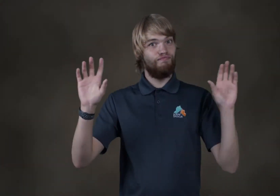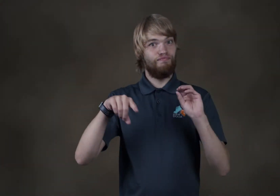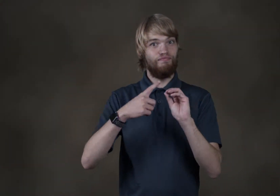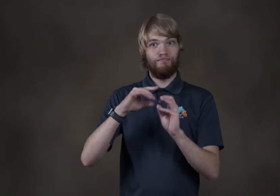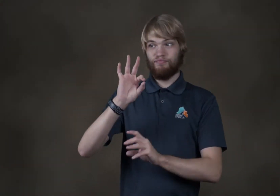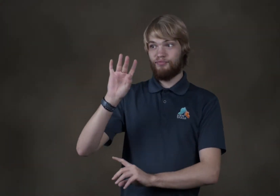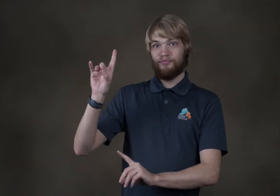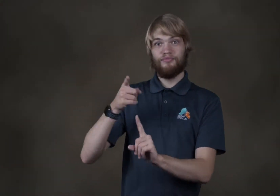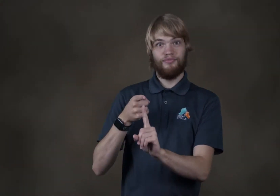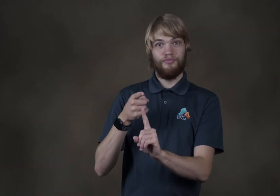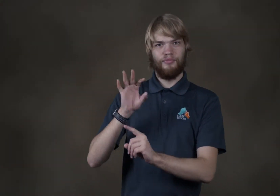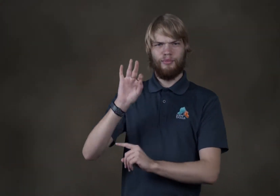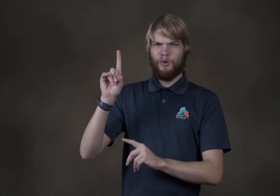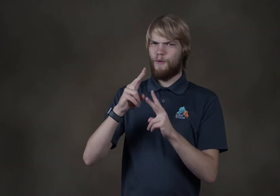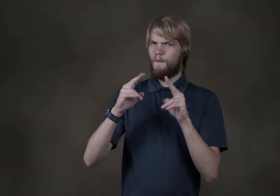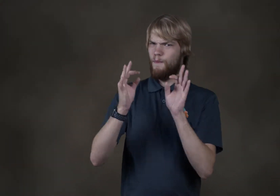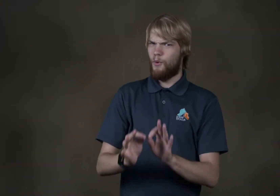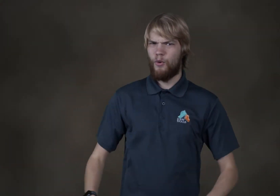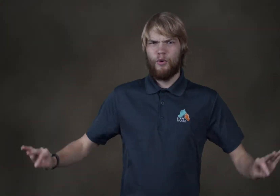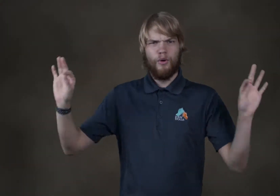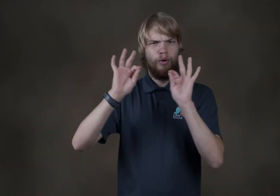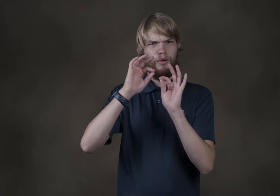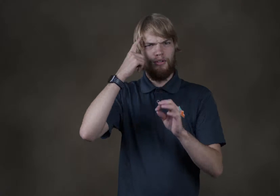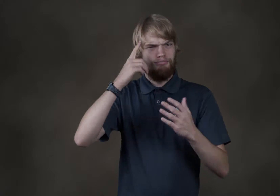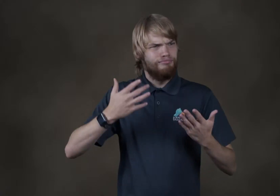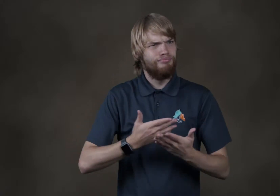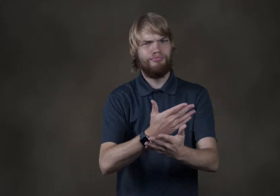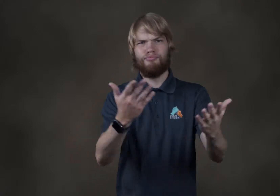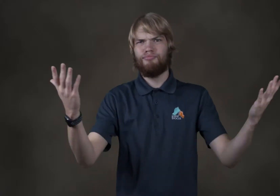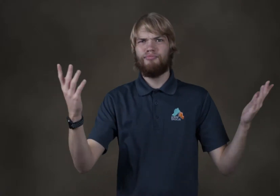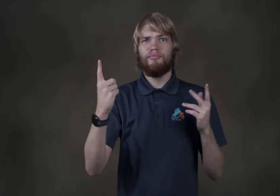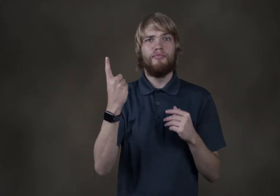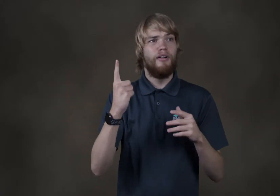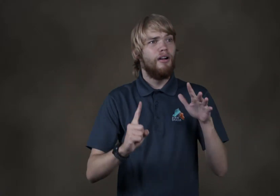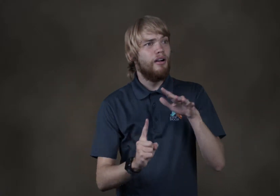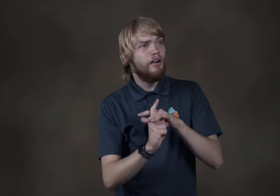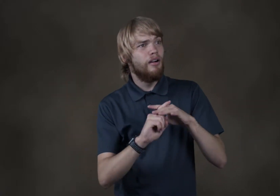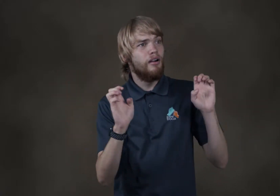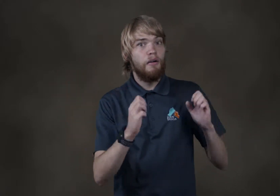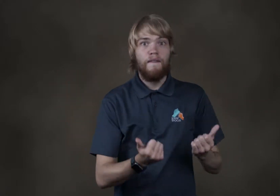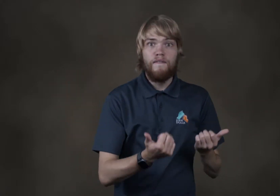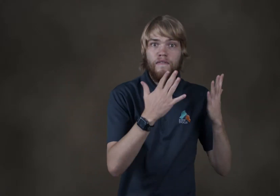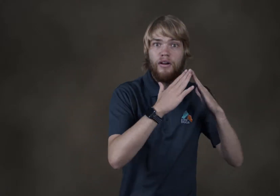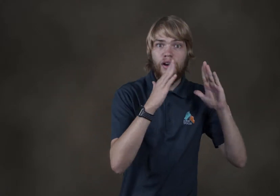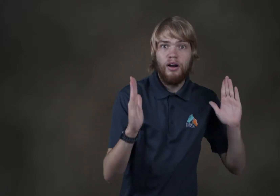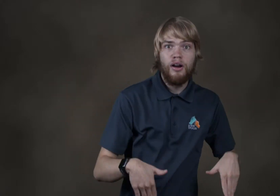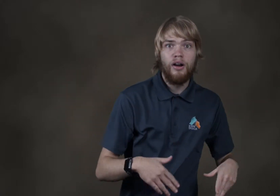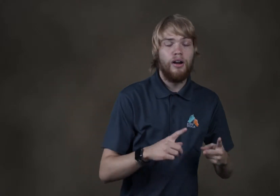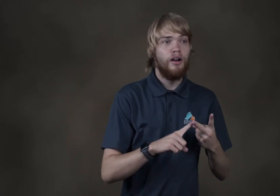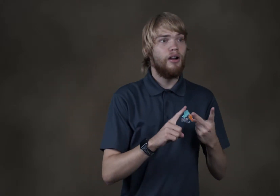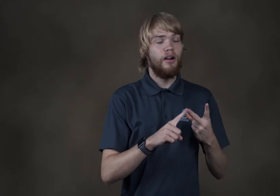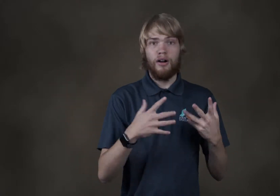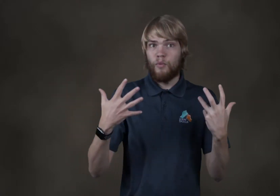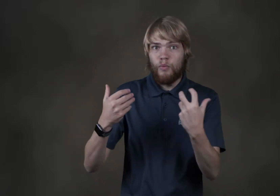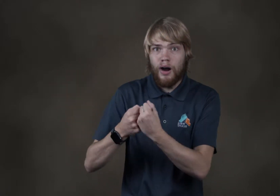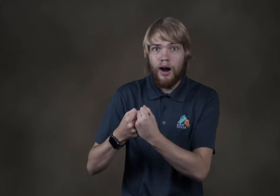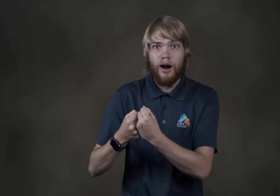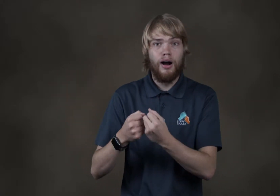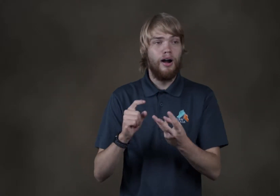I hope this helped to clarify options when calling 911. Accessing 911 is important for all of us for true emergencies like a house